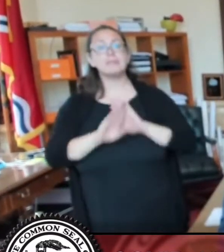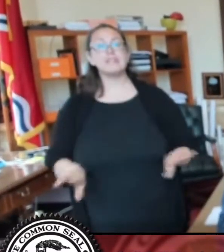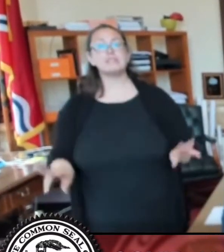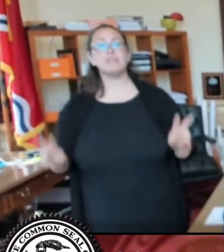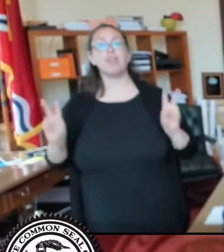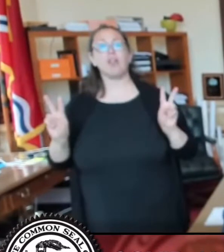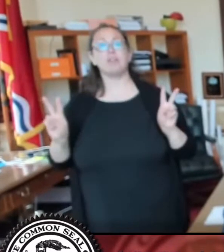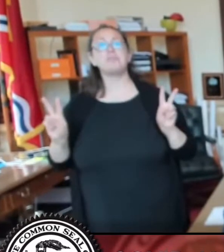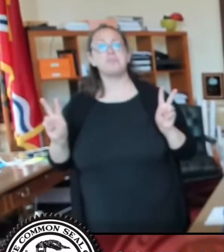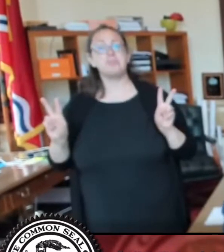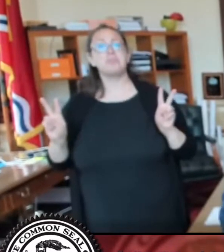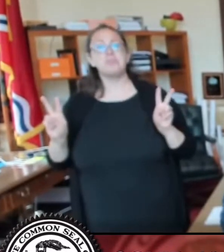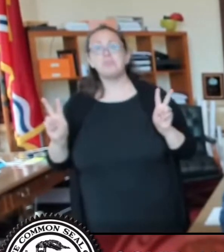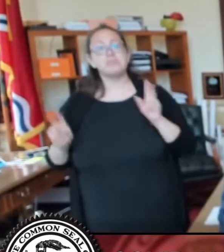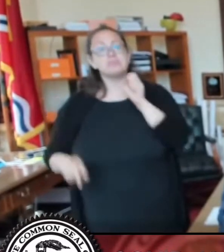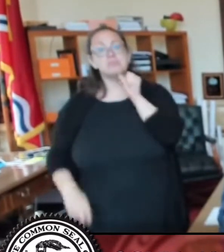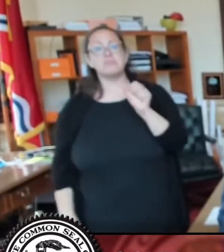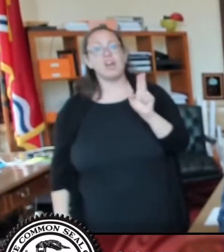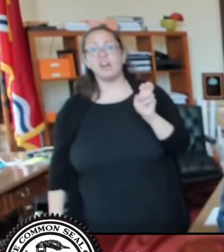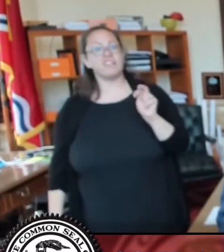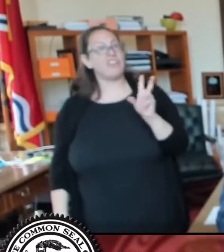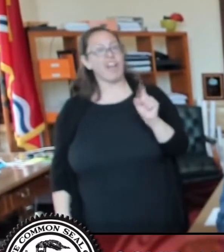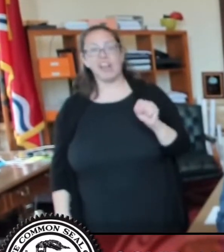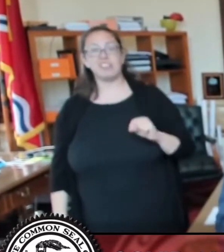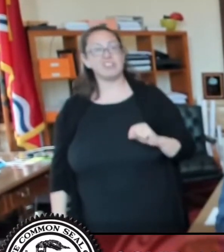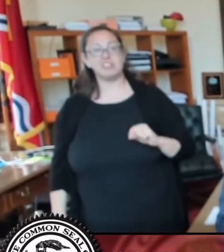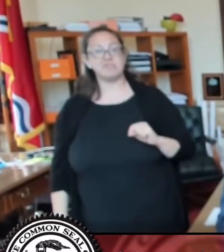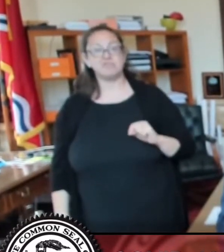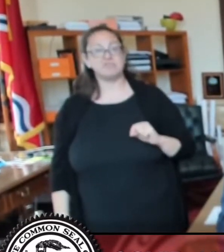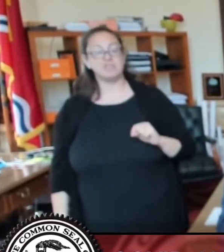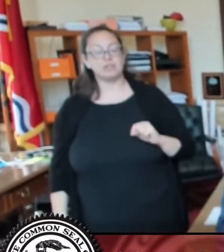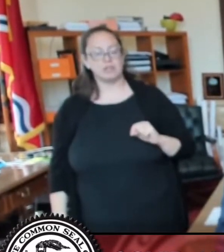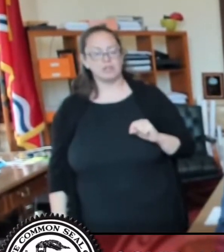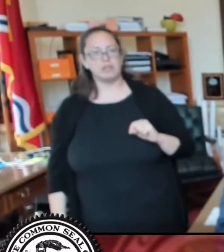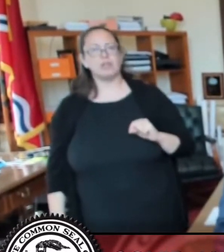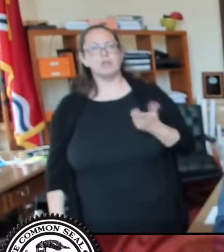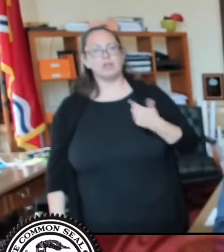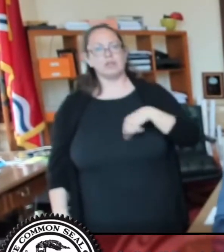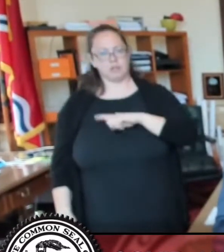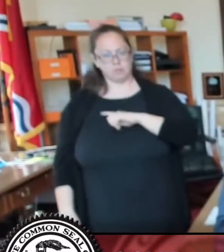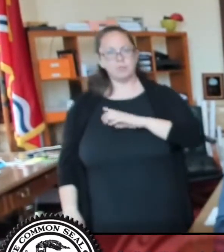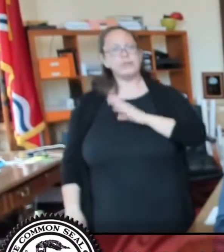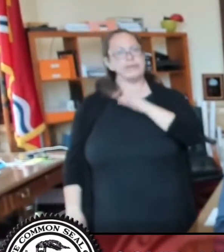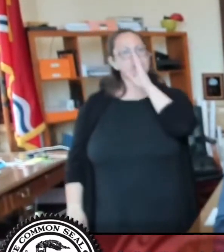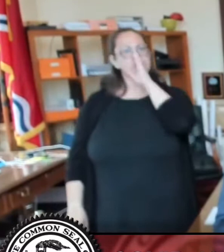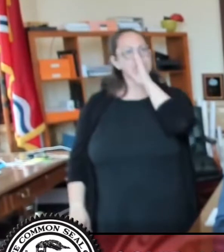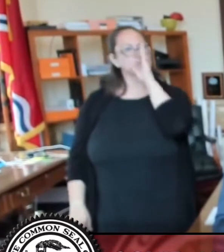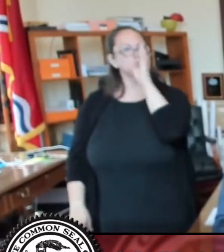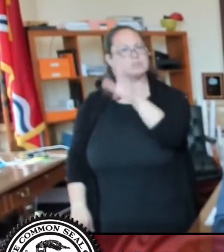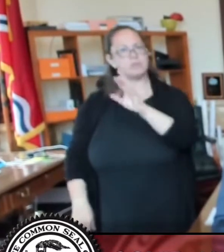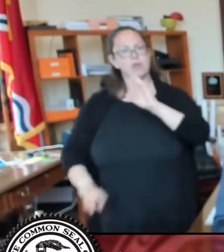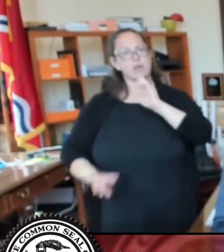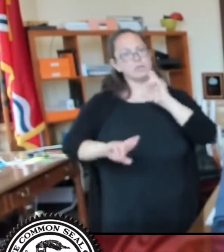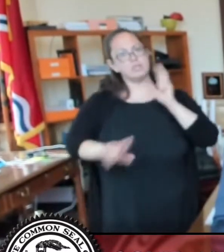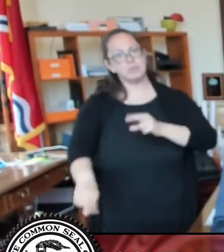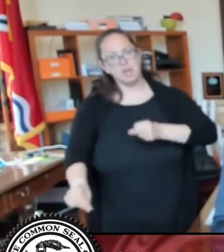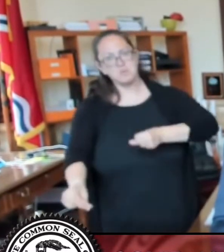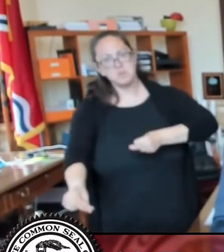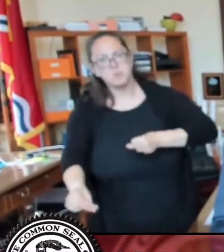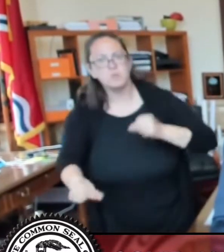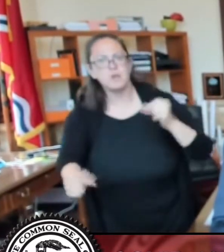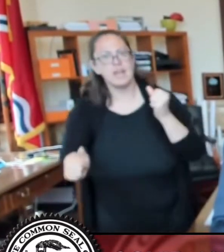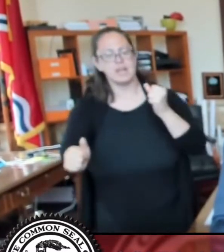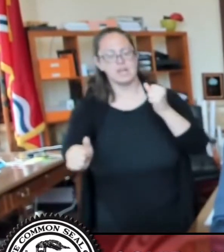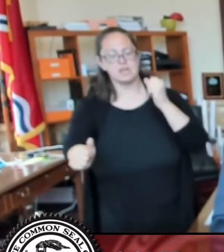have been nonviolent. We have responded very directly and very swiftly with respect